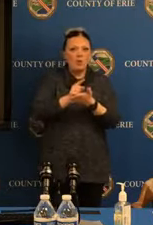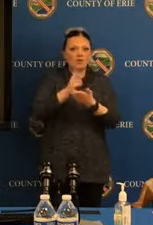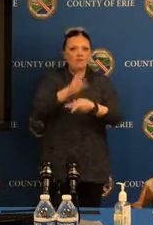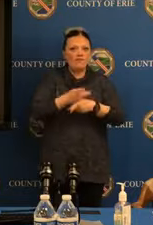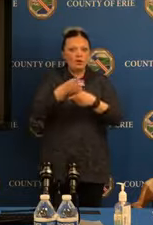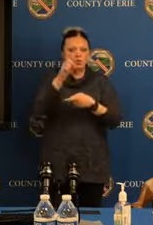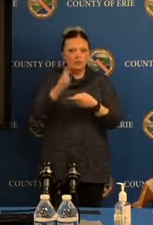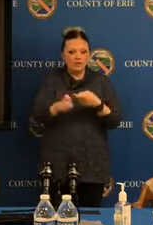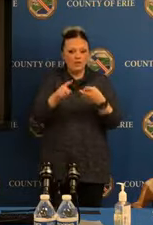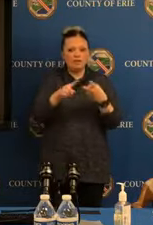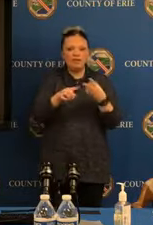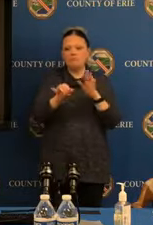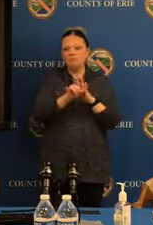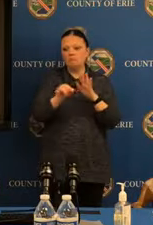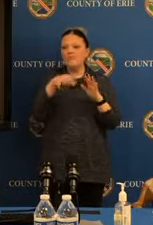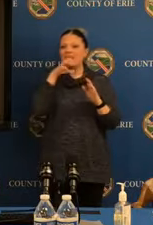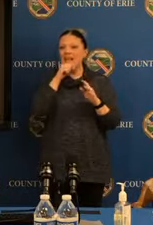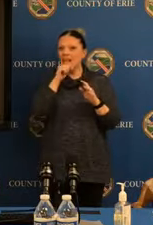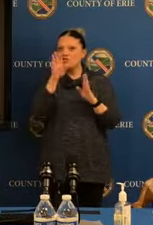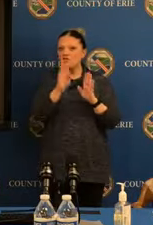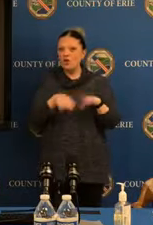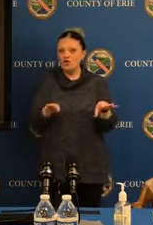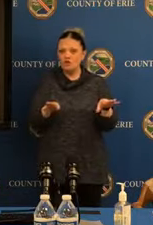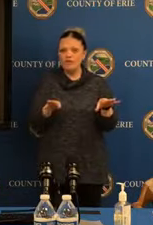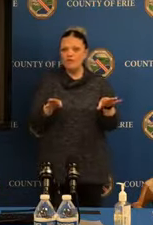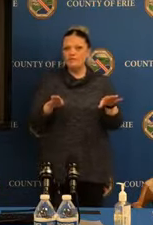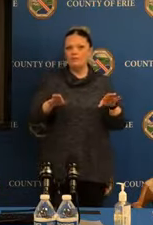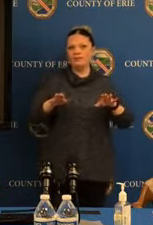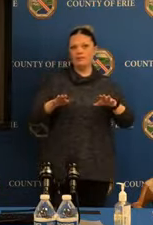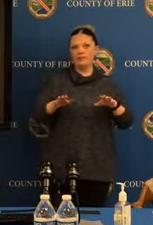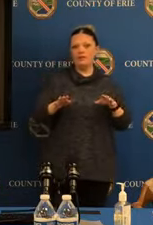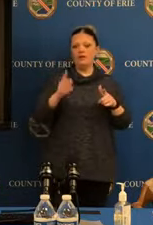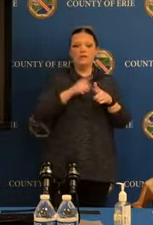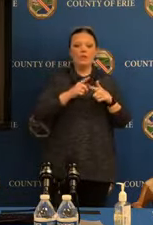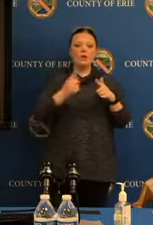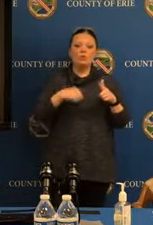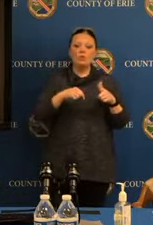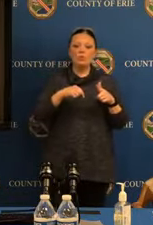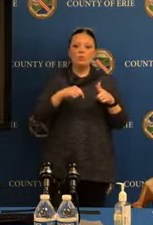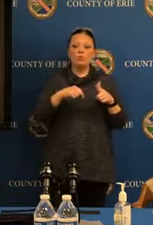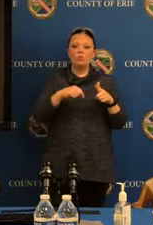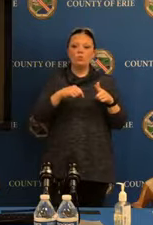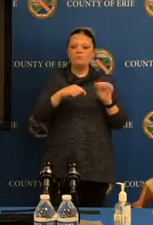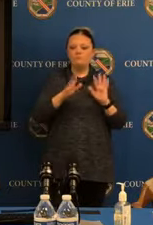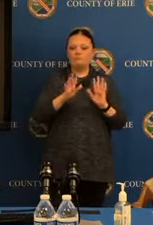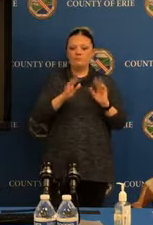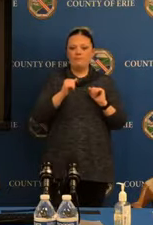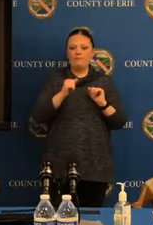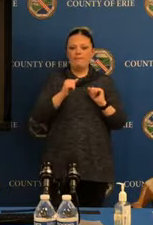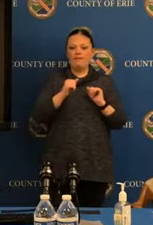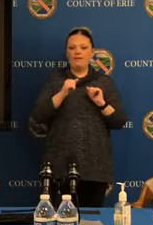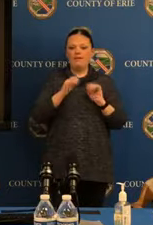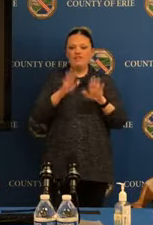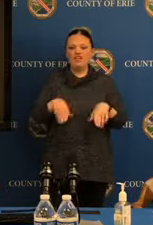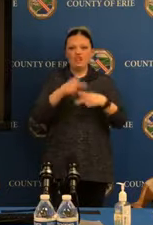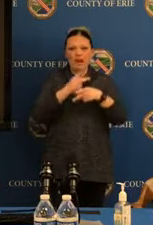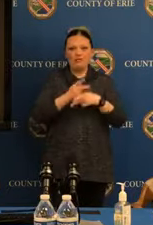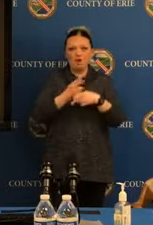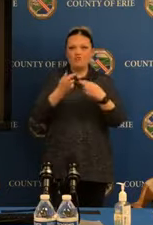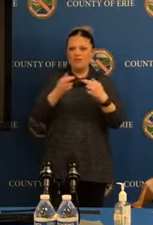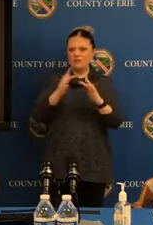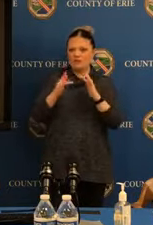need. You can also identify the age of your children so that the Child Care Resource Network can match you with